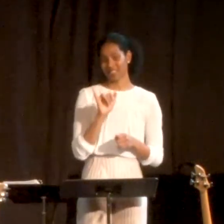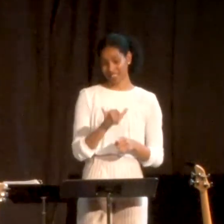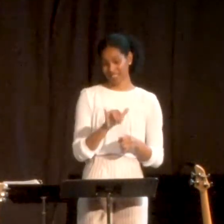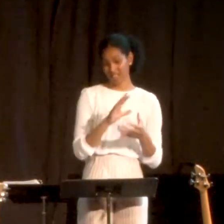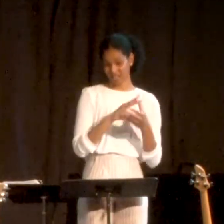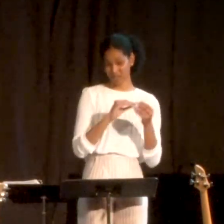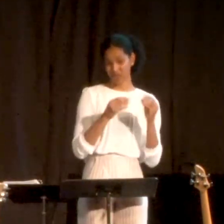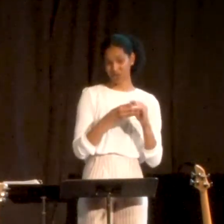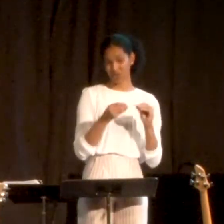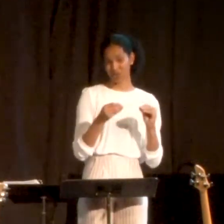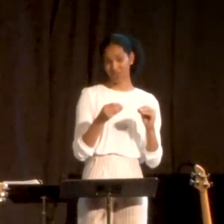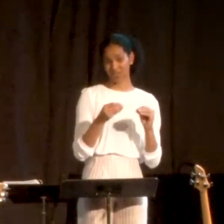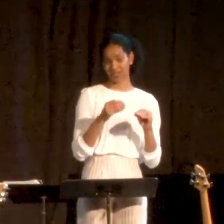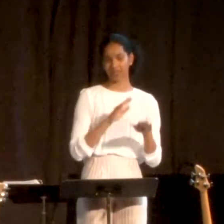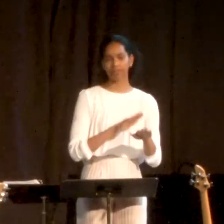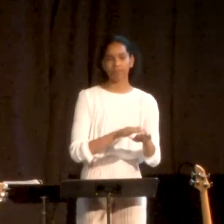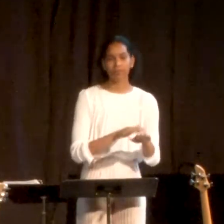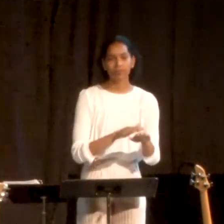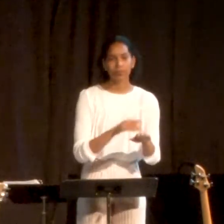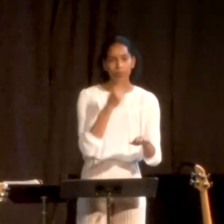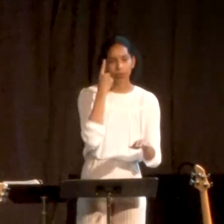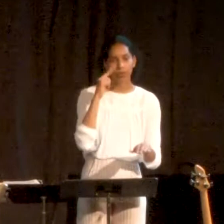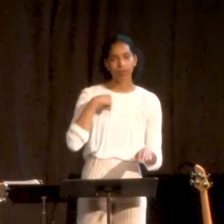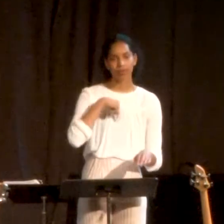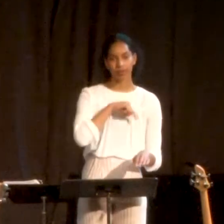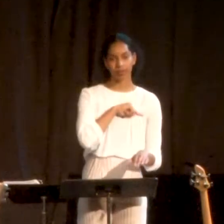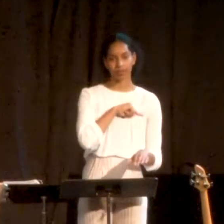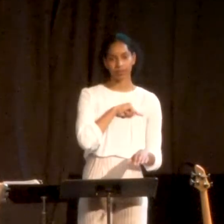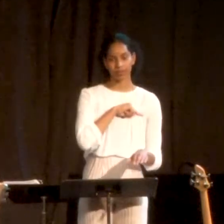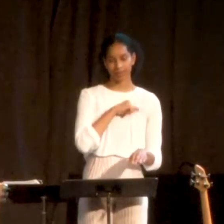us, and I hope we'll hear it,